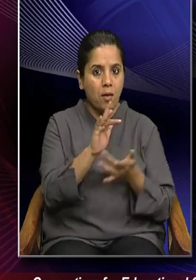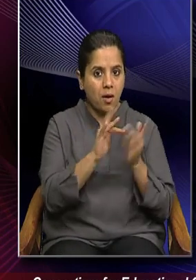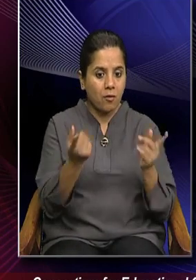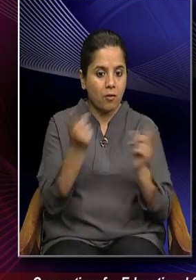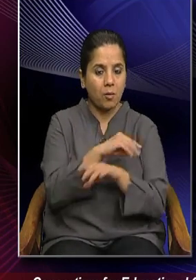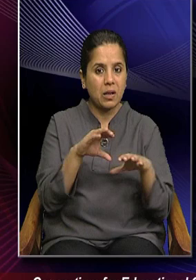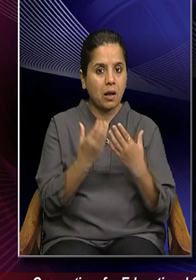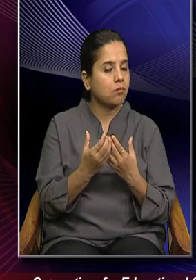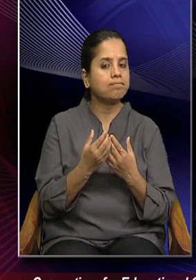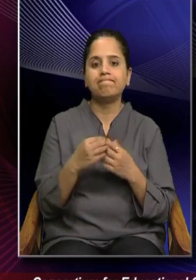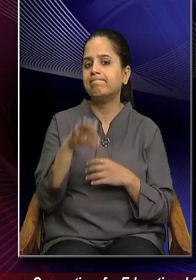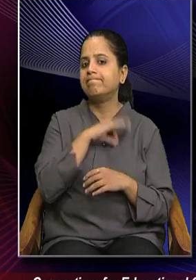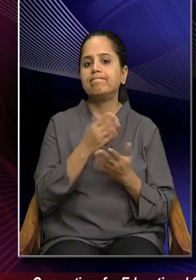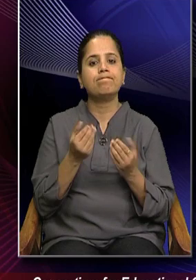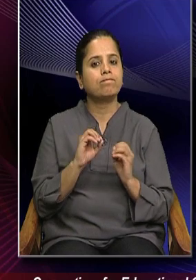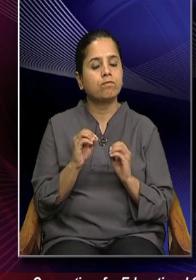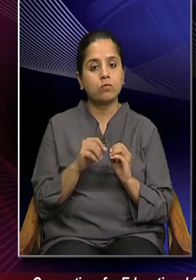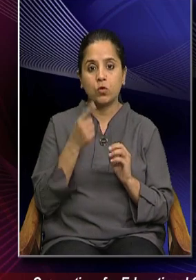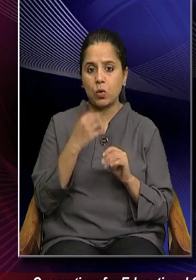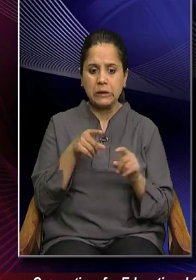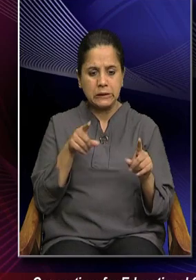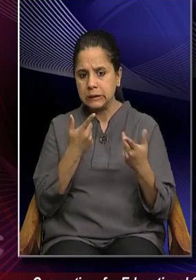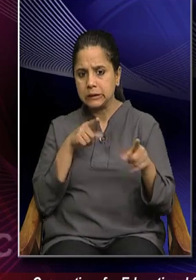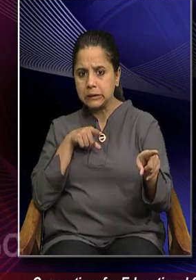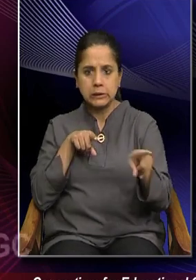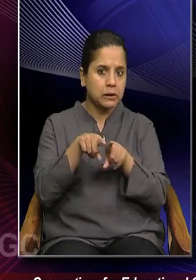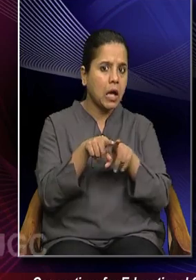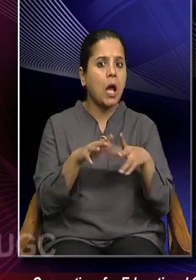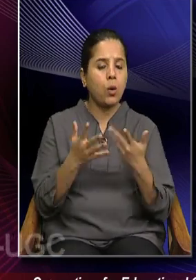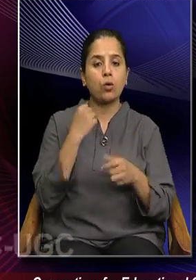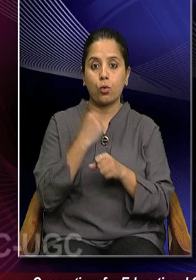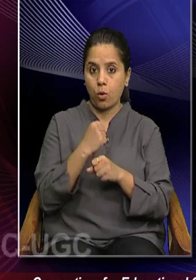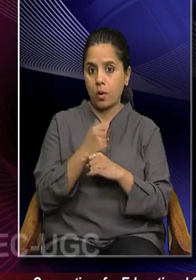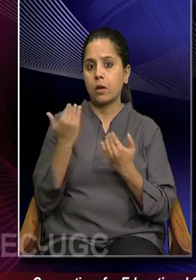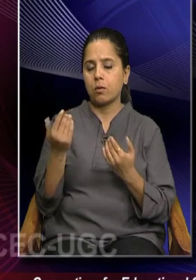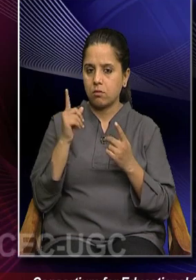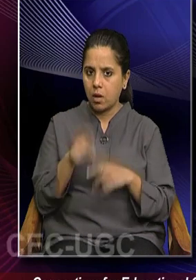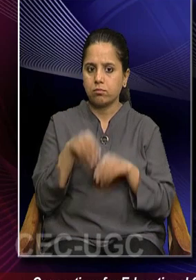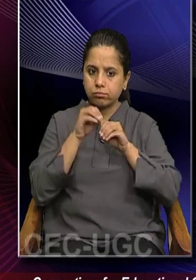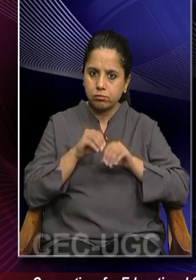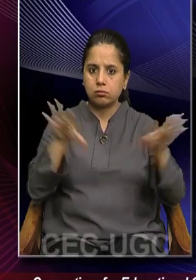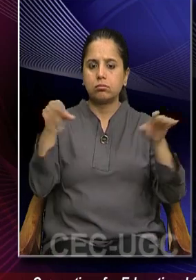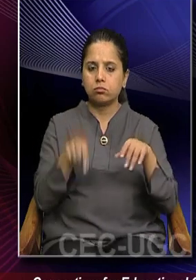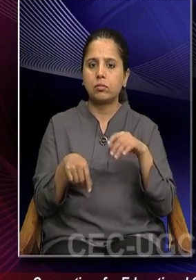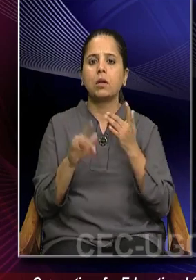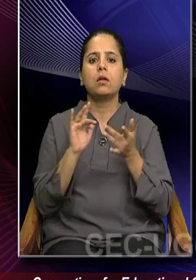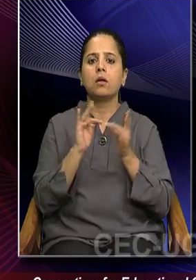flipped learning. In order to fill the gap, the government should spread the